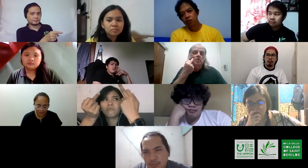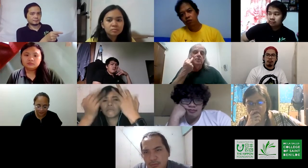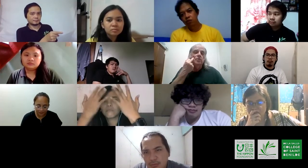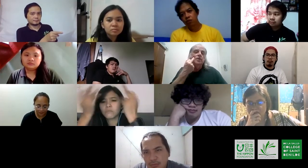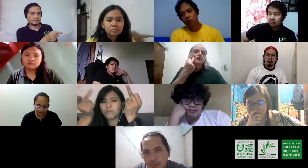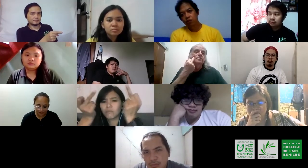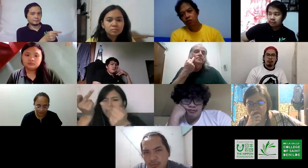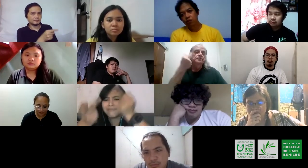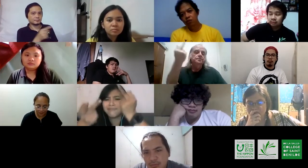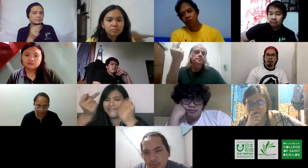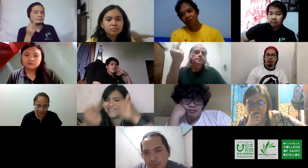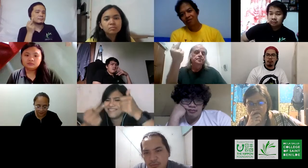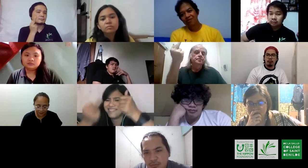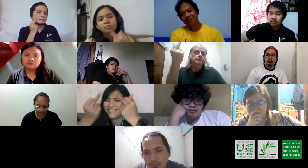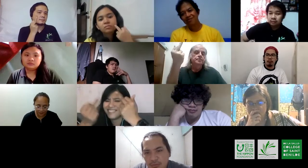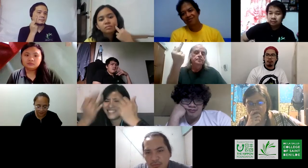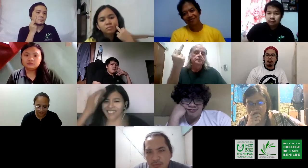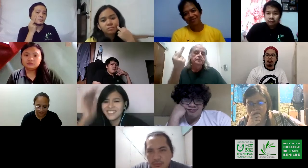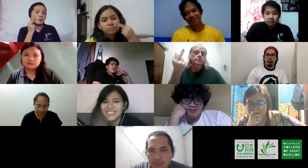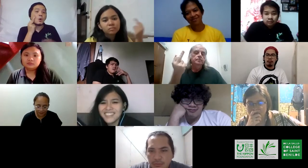okay, older brother,